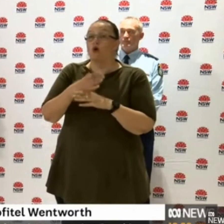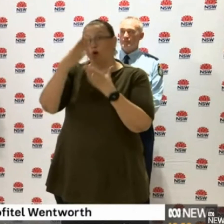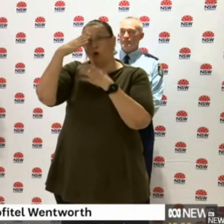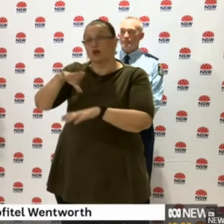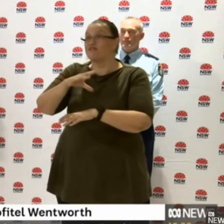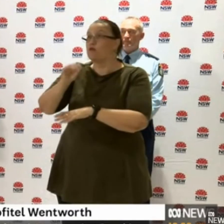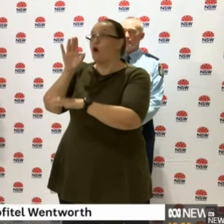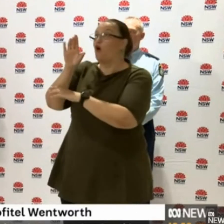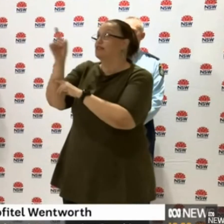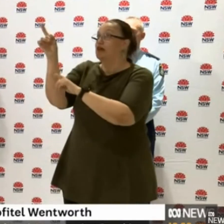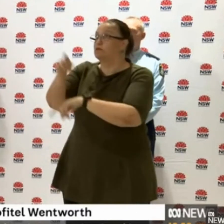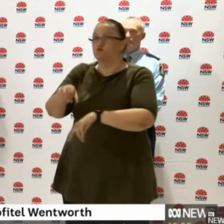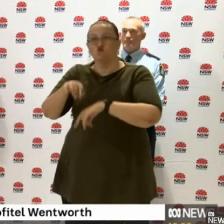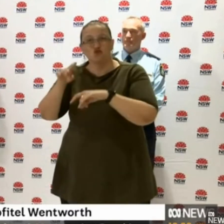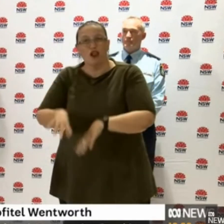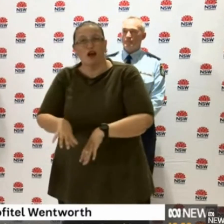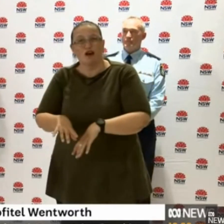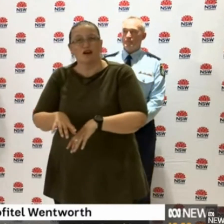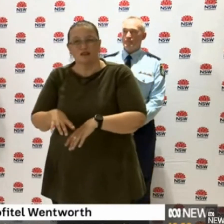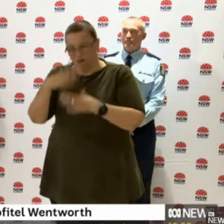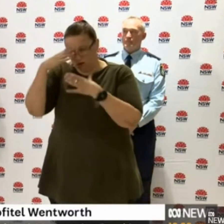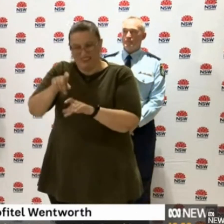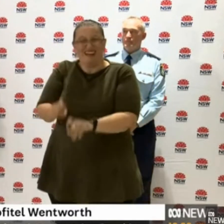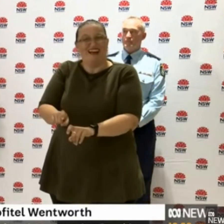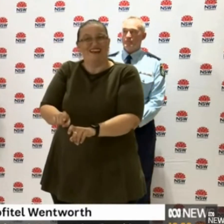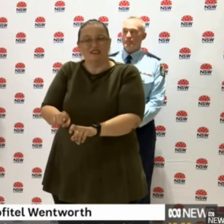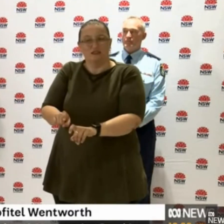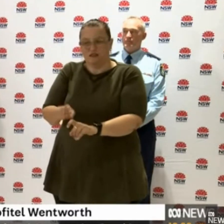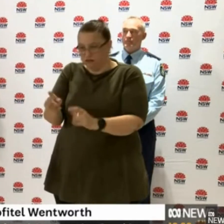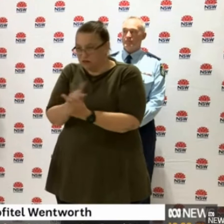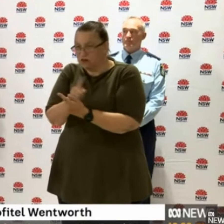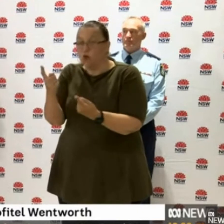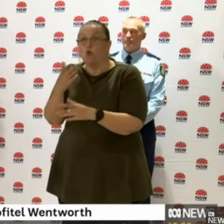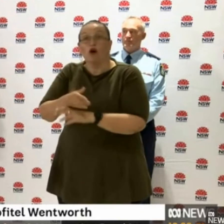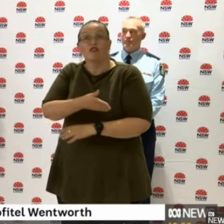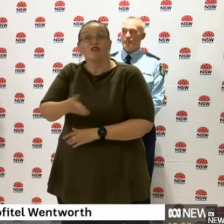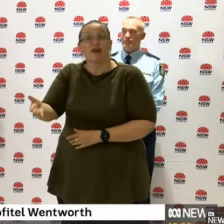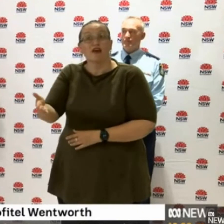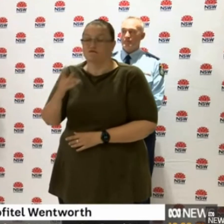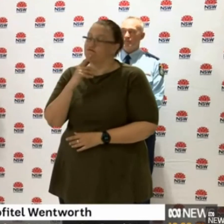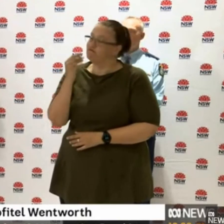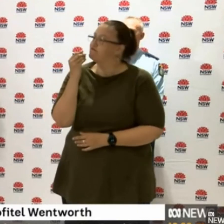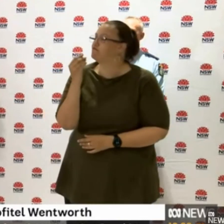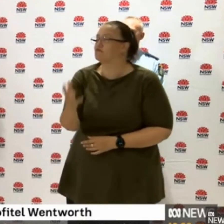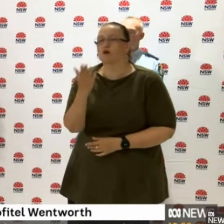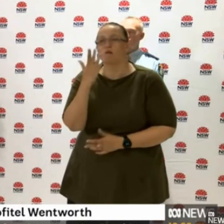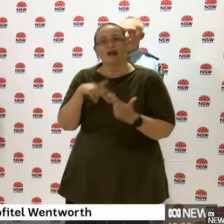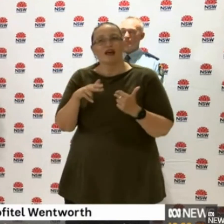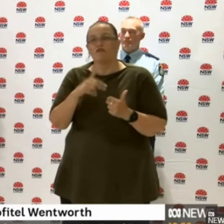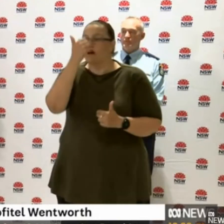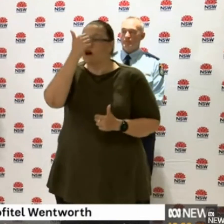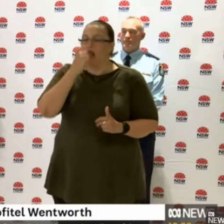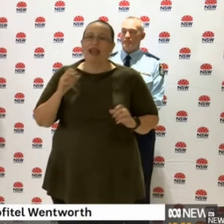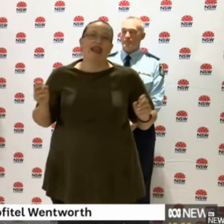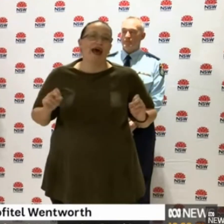anyone coming into contact with international travellers that it's most important that even with the most minimal of symptoms, you get